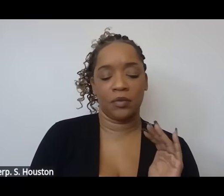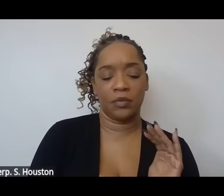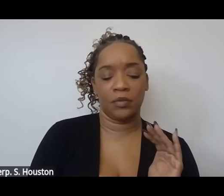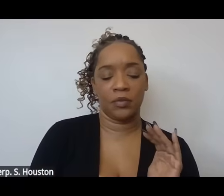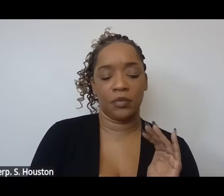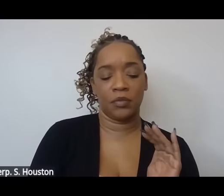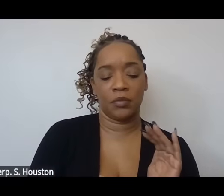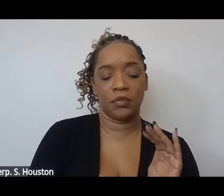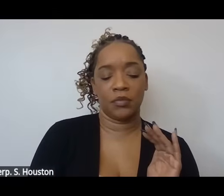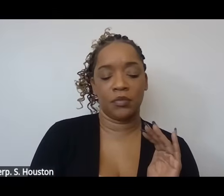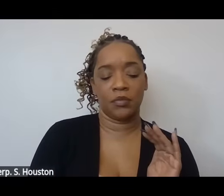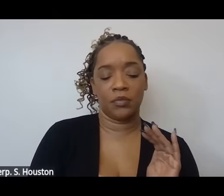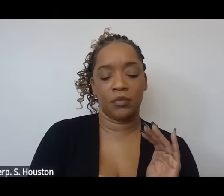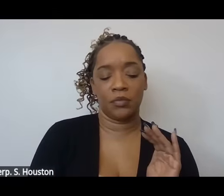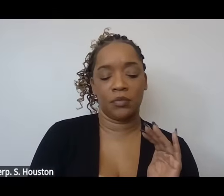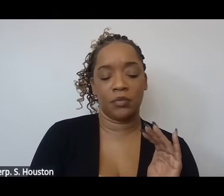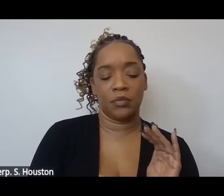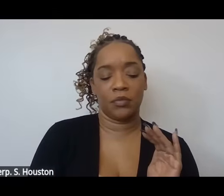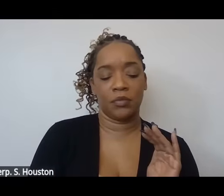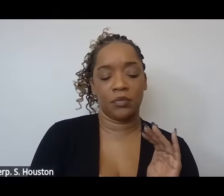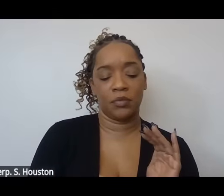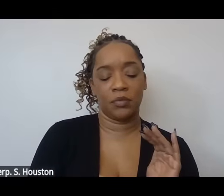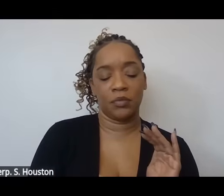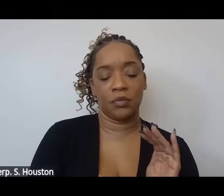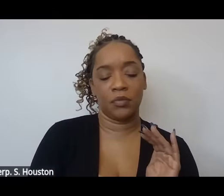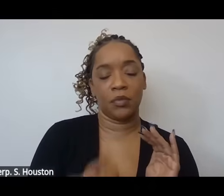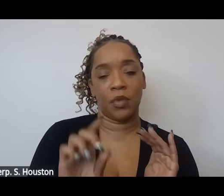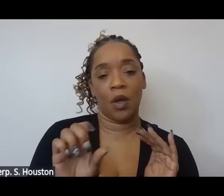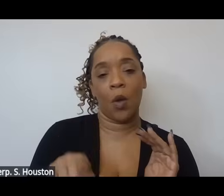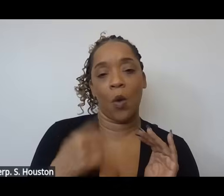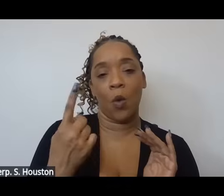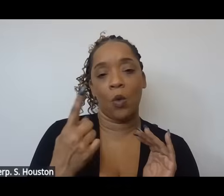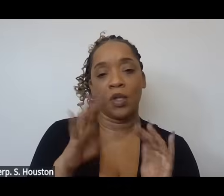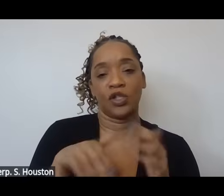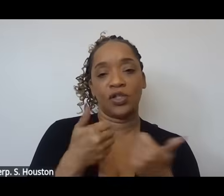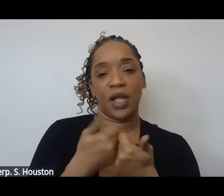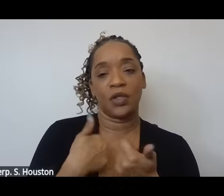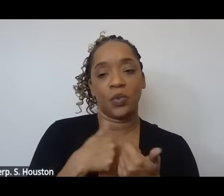challenges we're going to look at are based upon the sample.